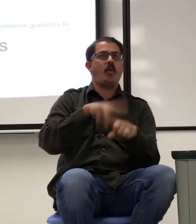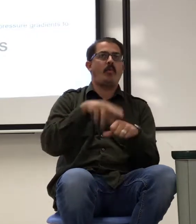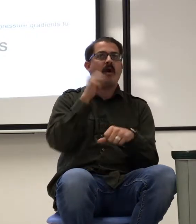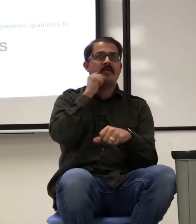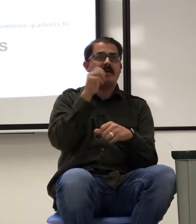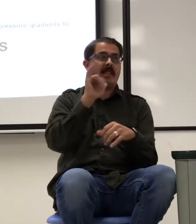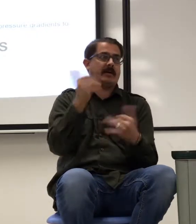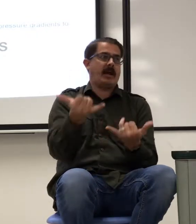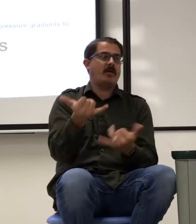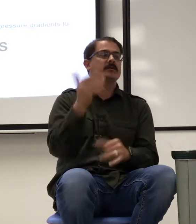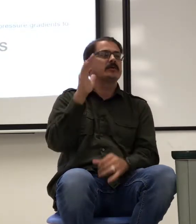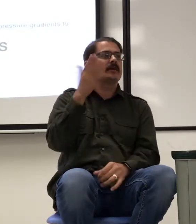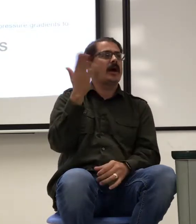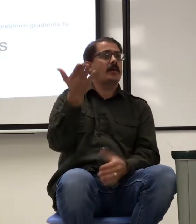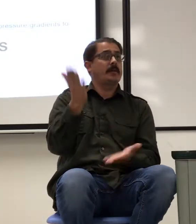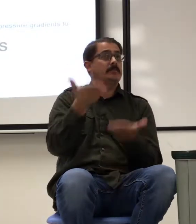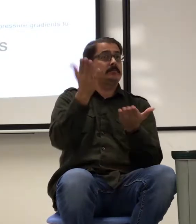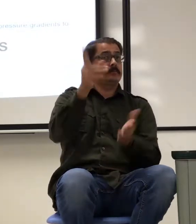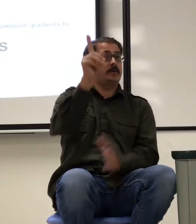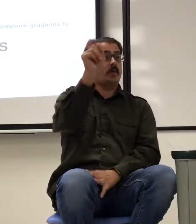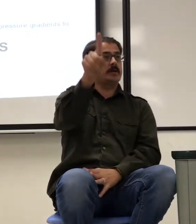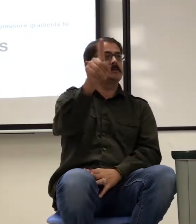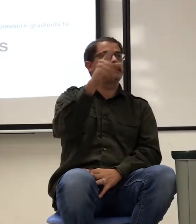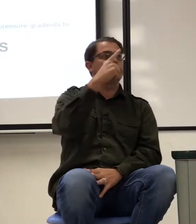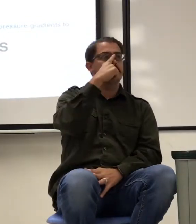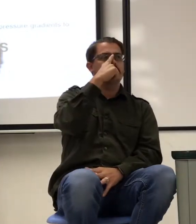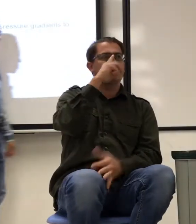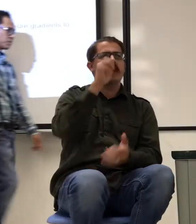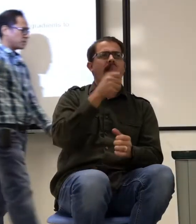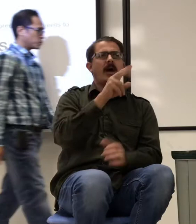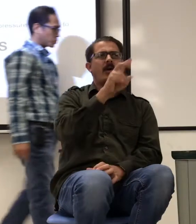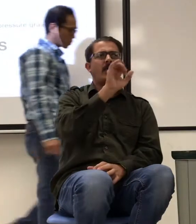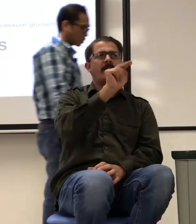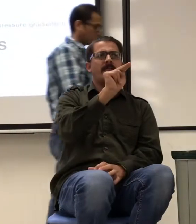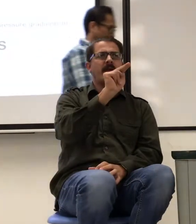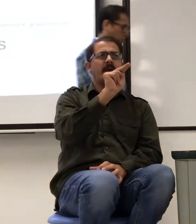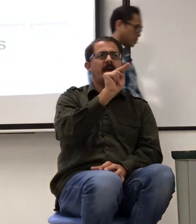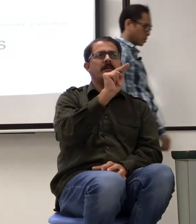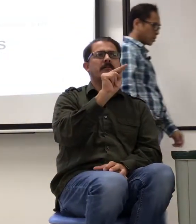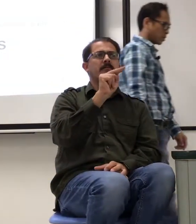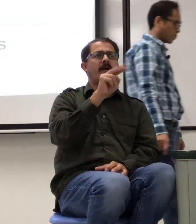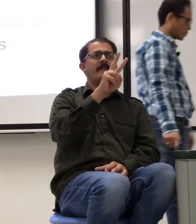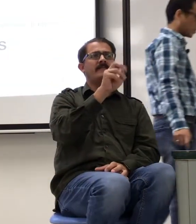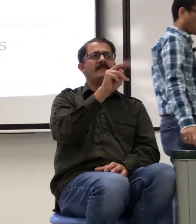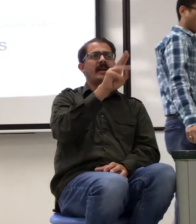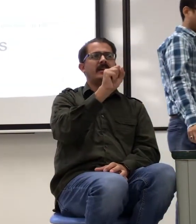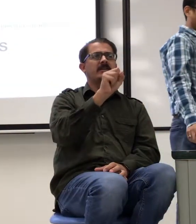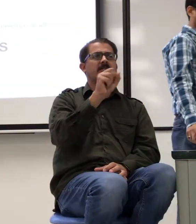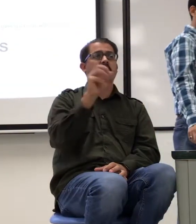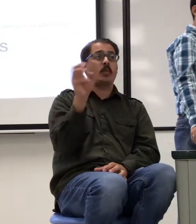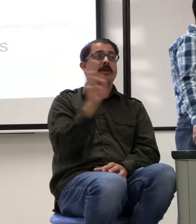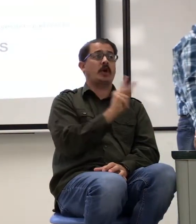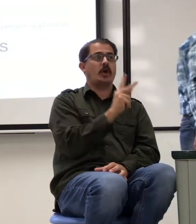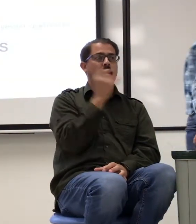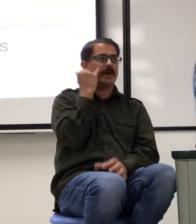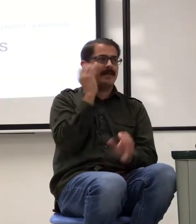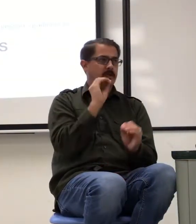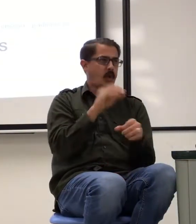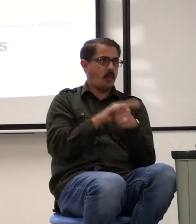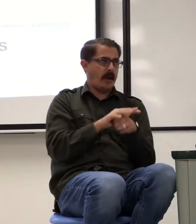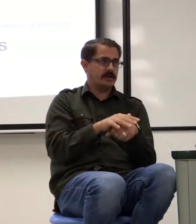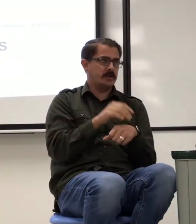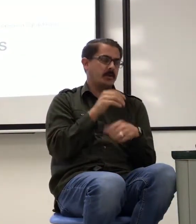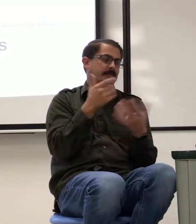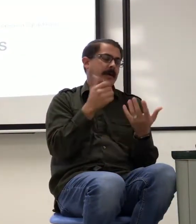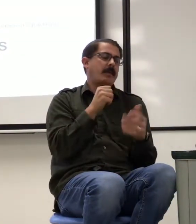want to present in this lecture is, how do veins accomplish venous return when there's no pressure in them?